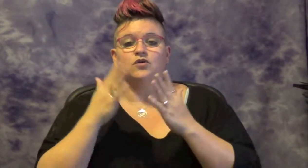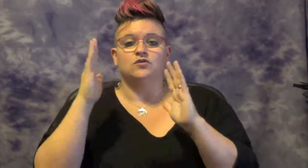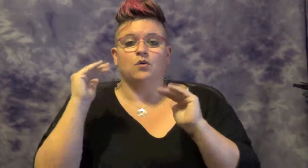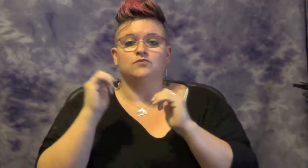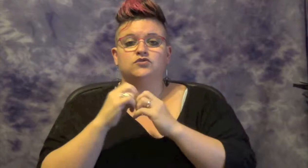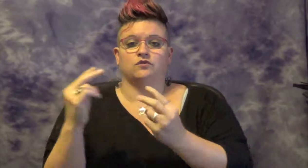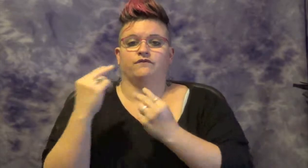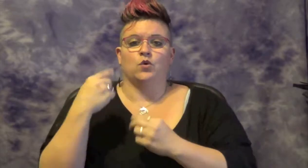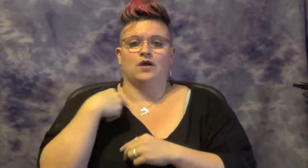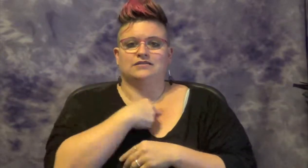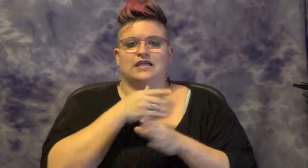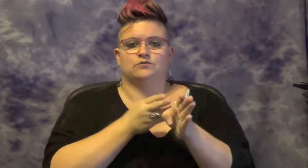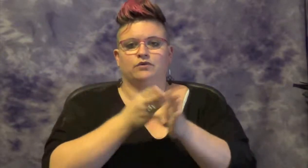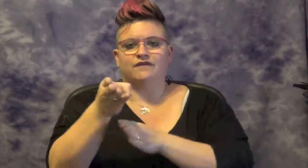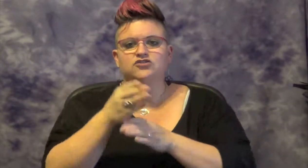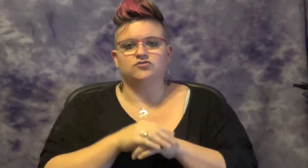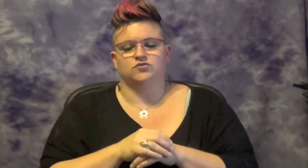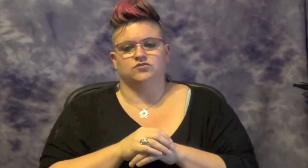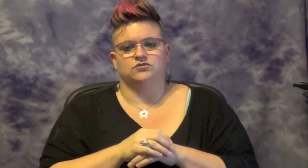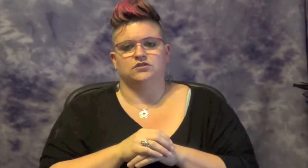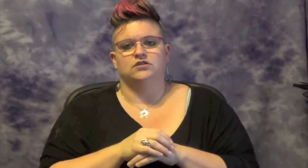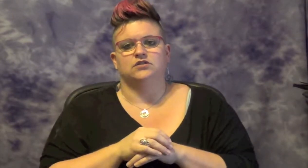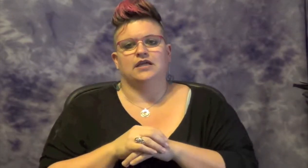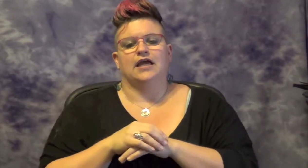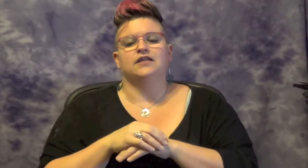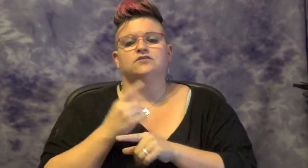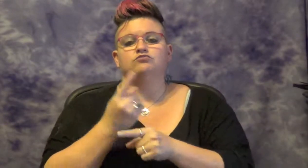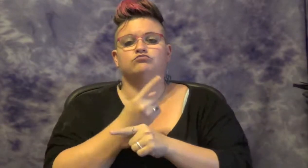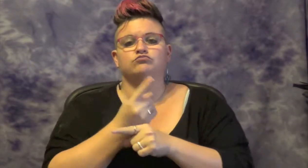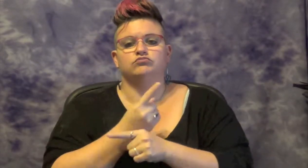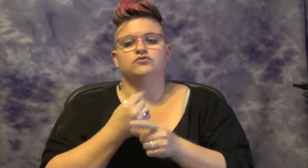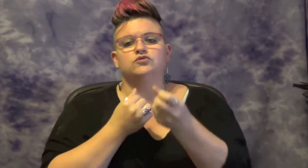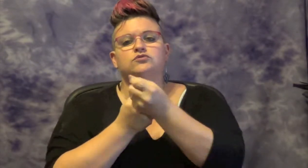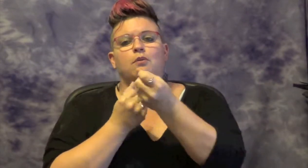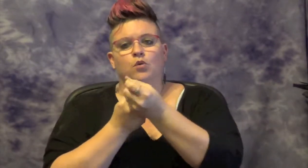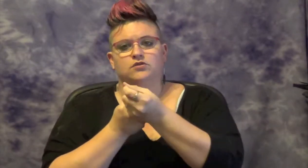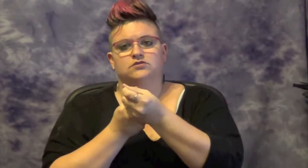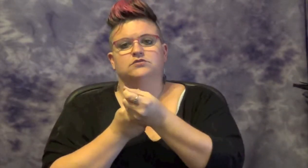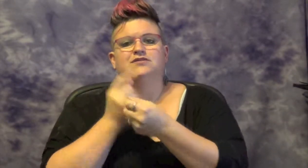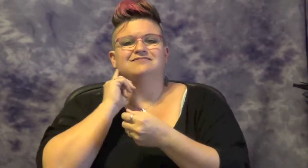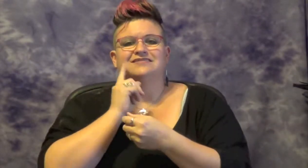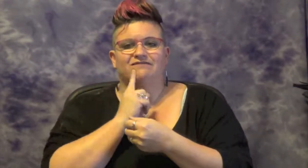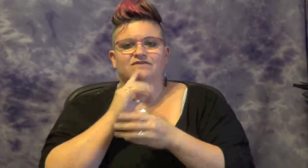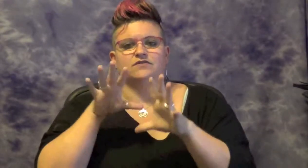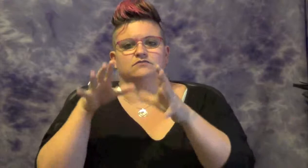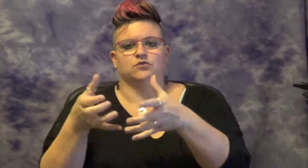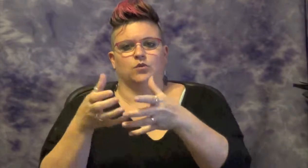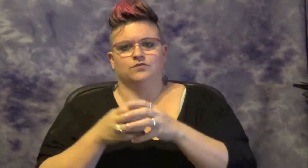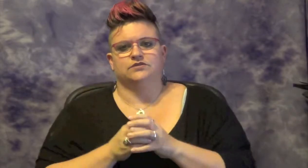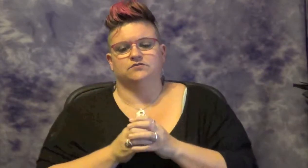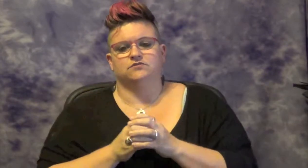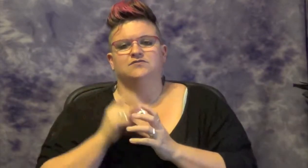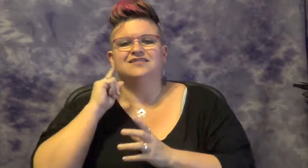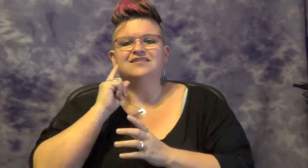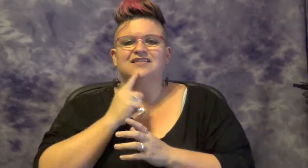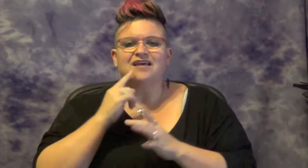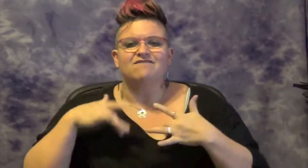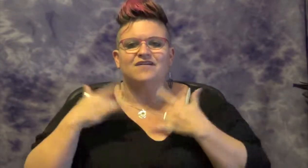The deaf community, they want to focus and look at us as professionals, as allies for the deaf